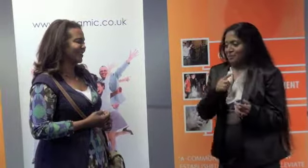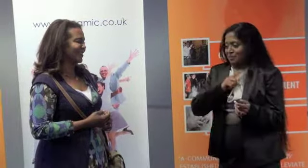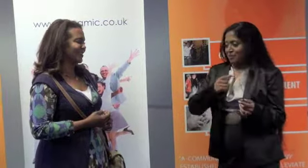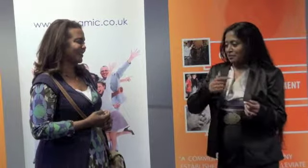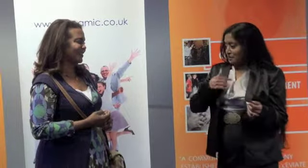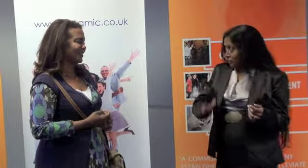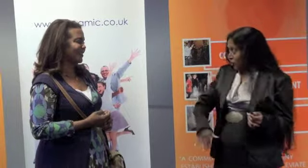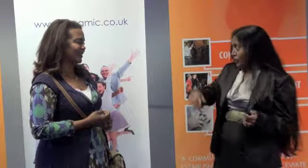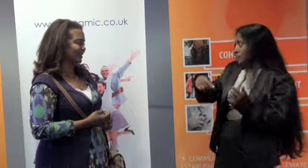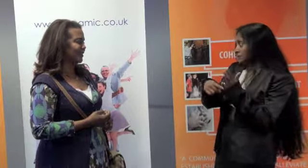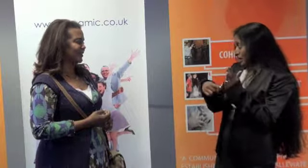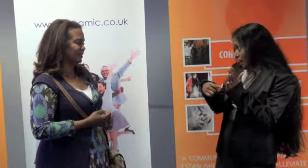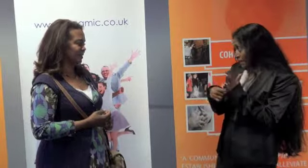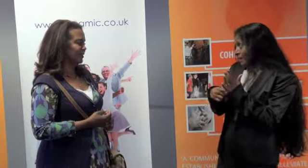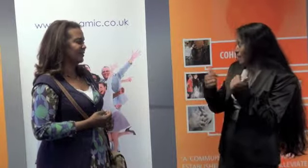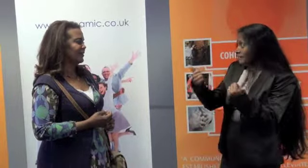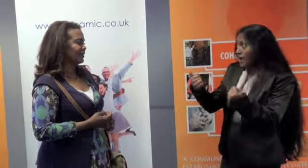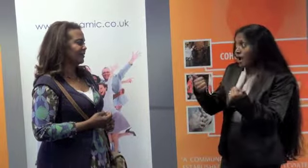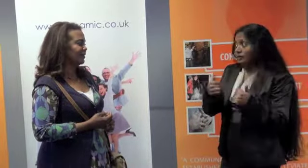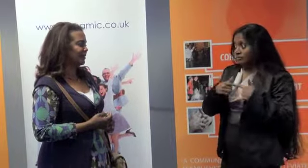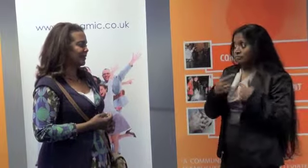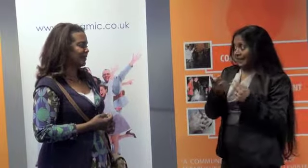in my heart. I grew up speaking Tamil.